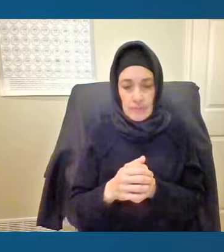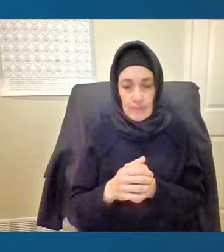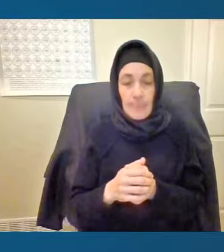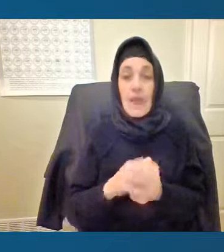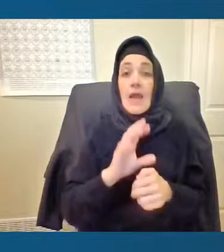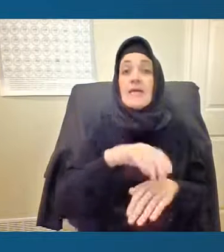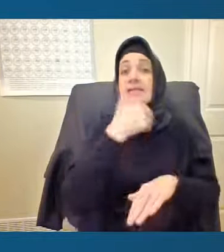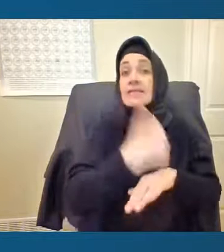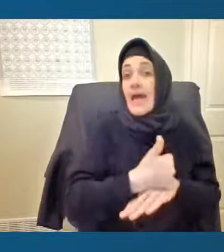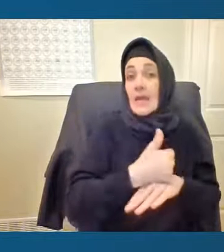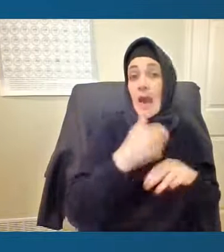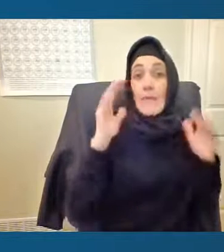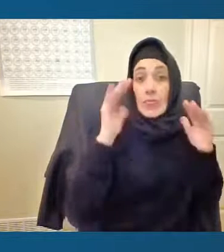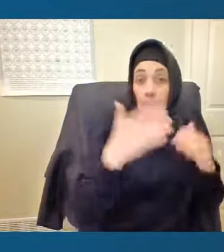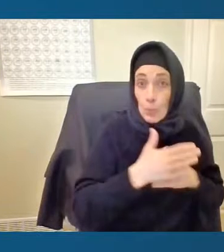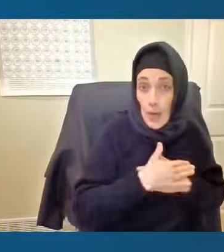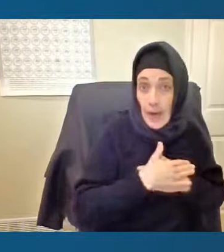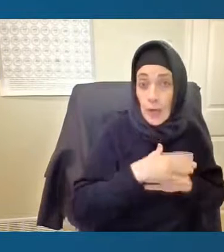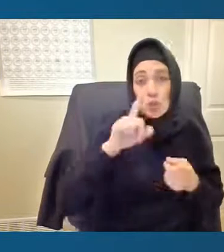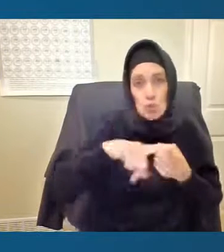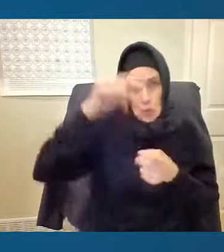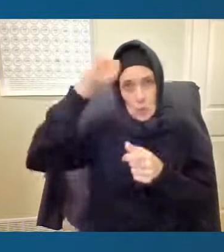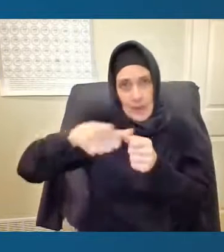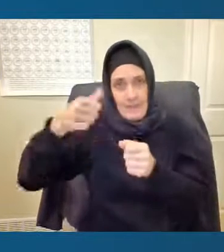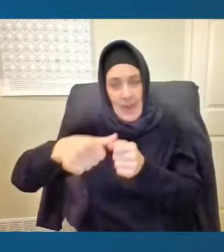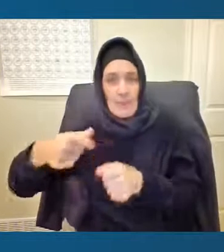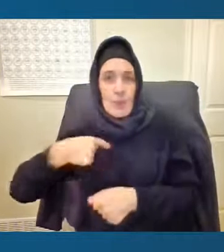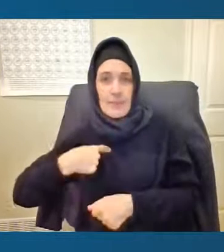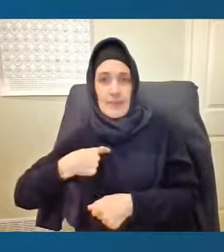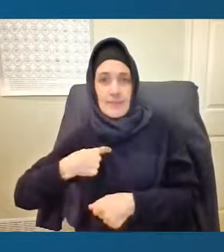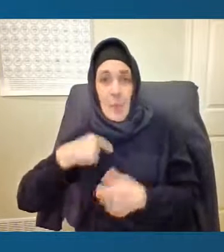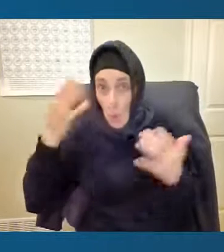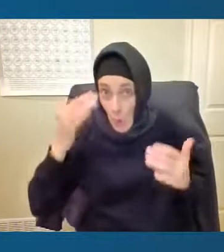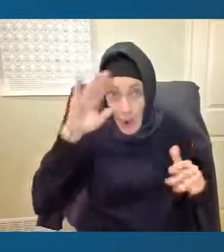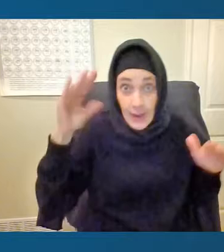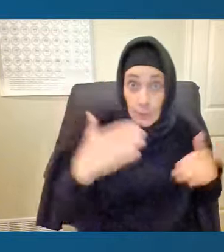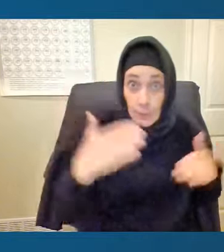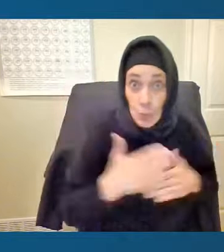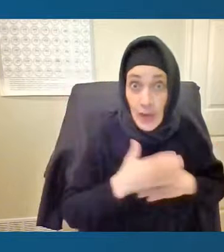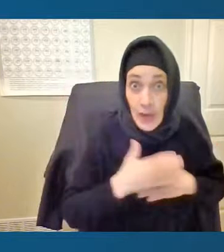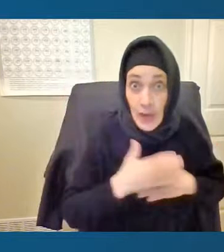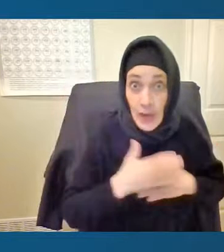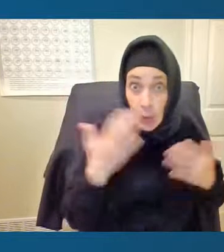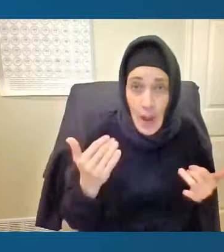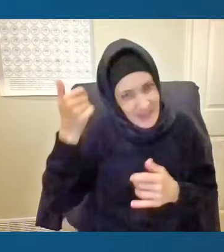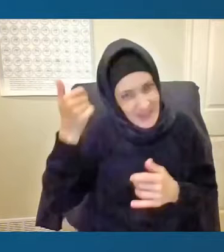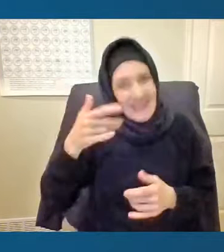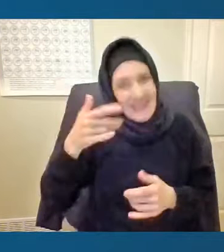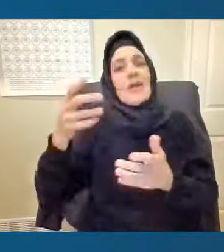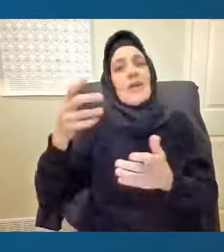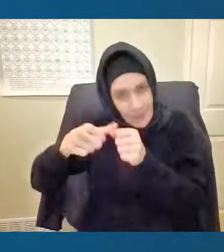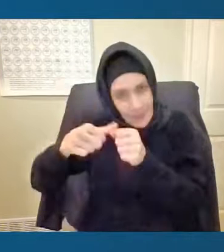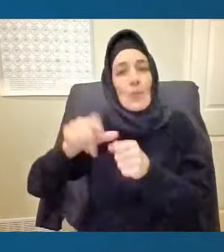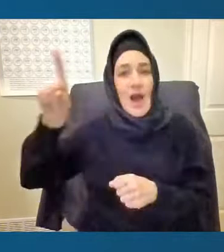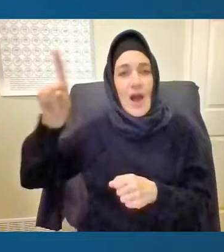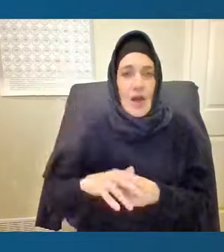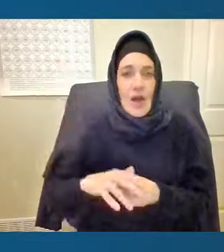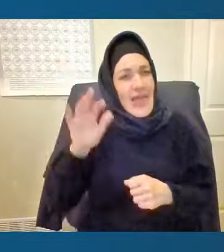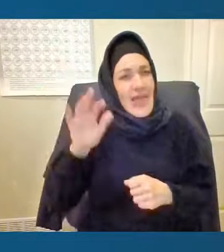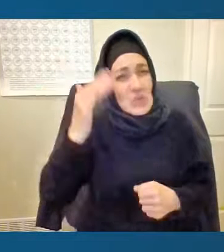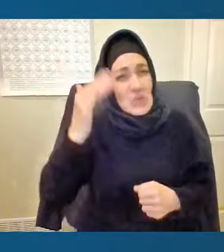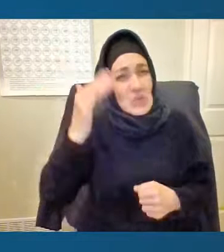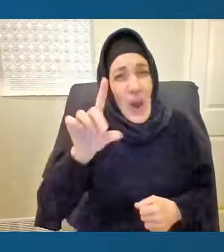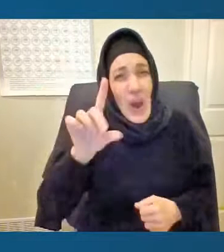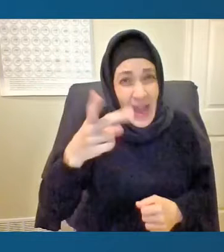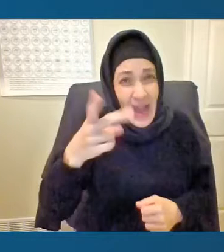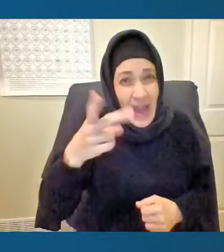Establish the prayer to remember me. The purpose of that is to remember Allah. That's why dhikr is such a great thing. Why am I spending this much time? Because it's something